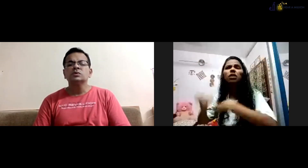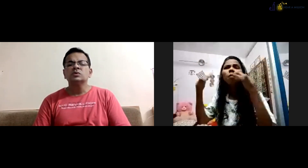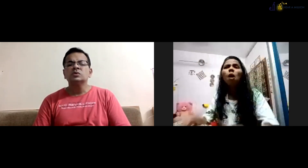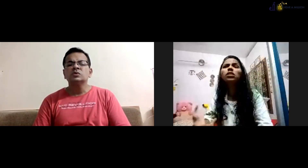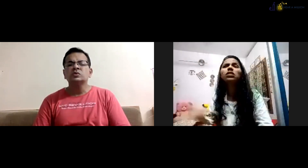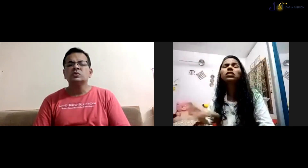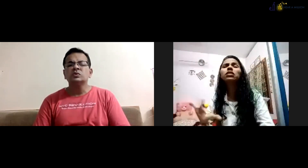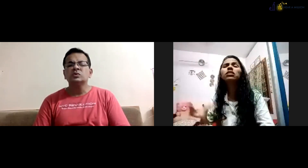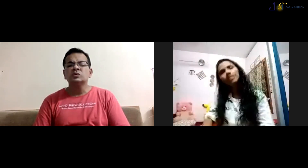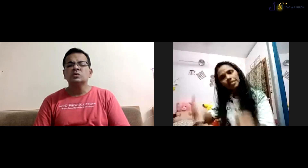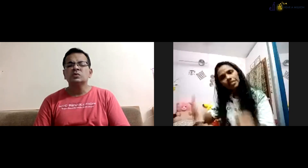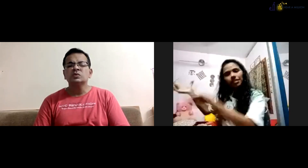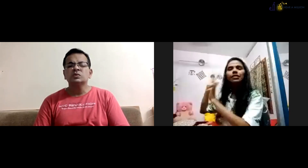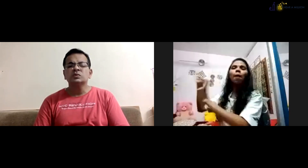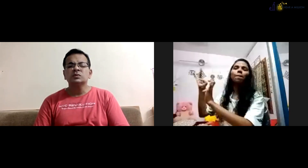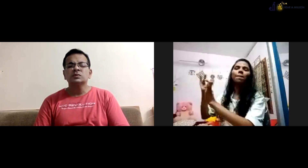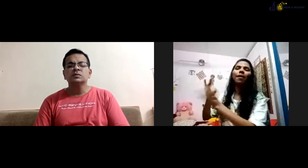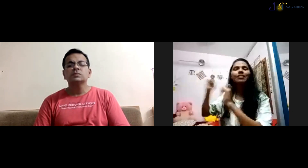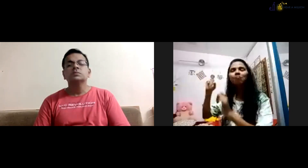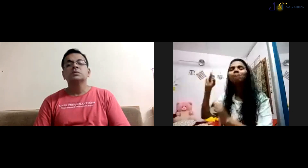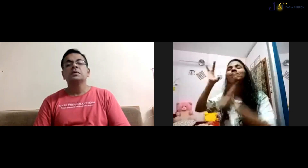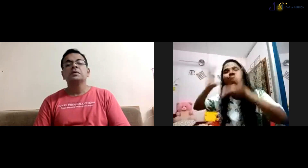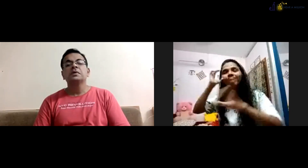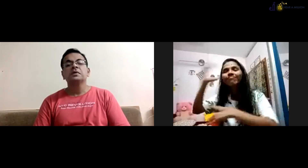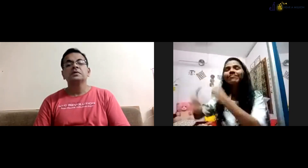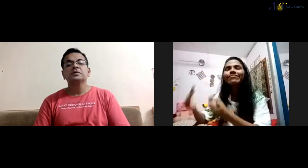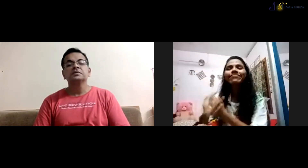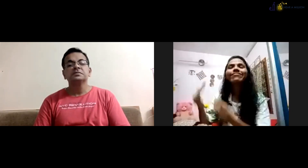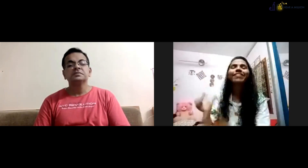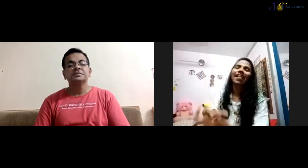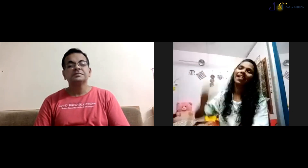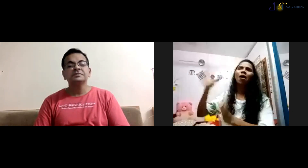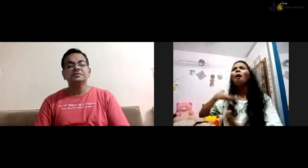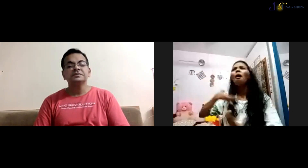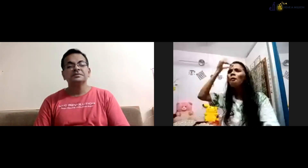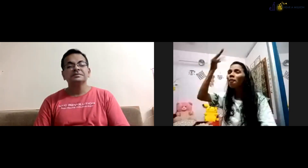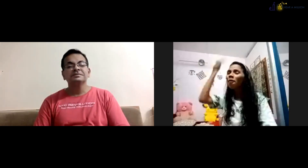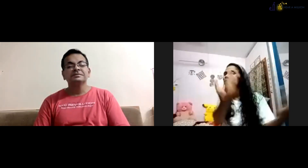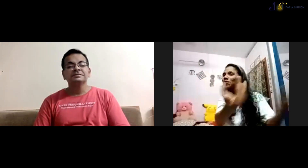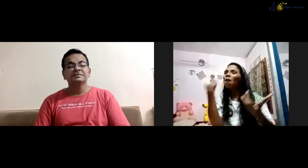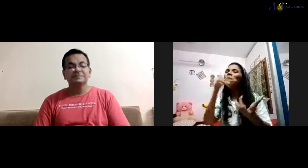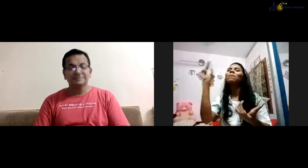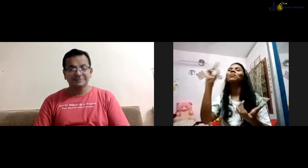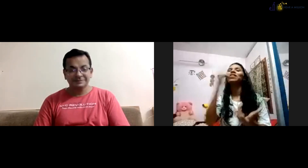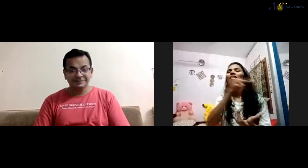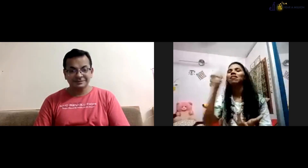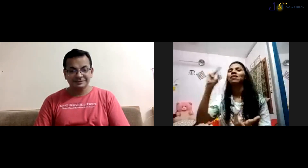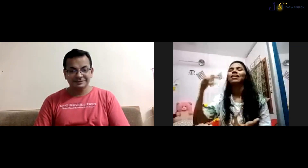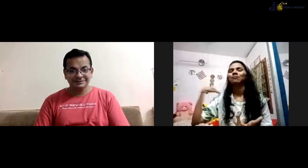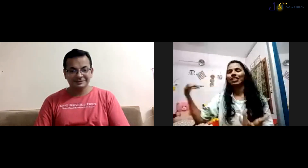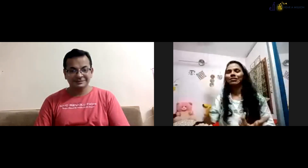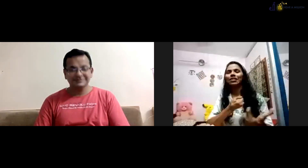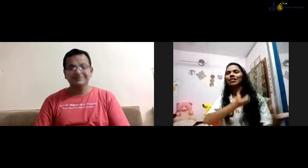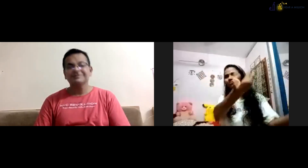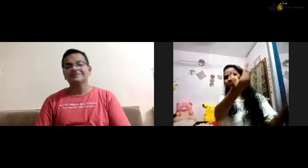mother moved to her brother's place because she thought that she has a disabled child. How she will take care of me? So that is the reason